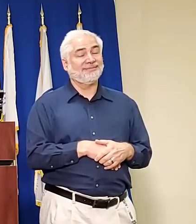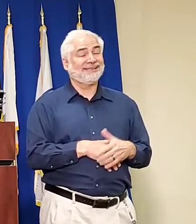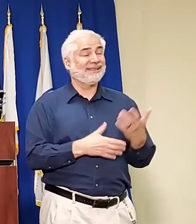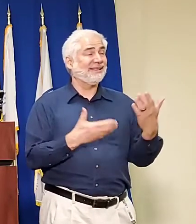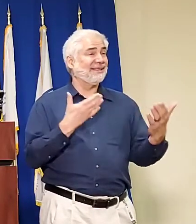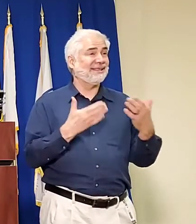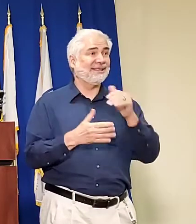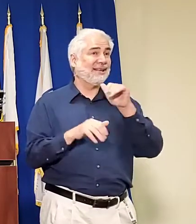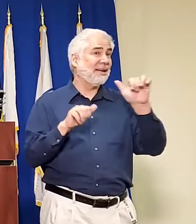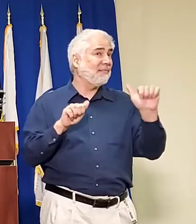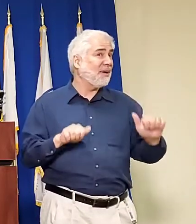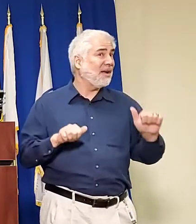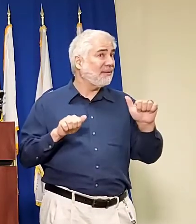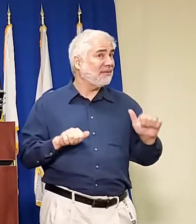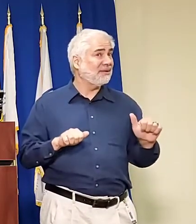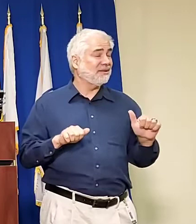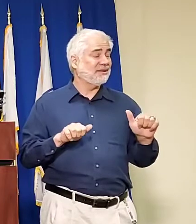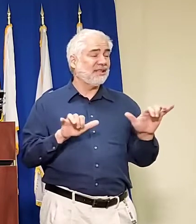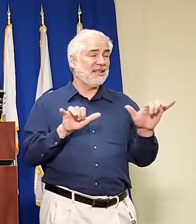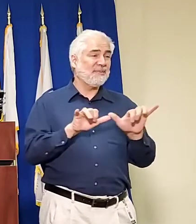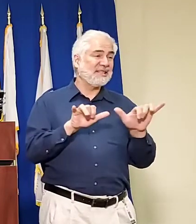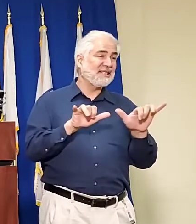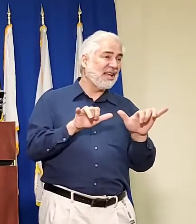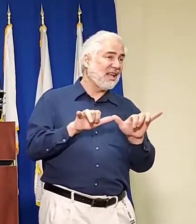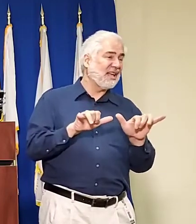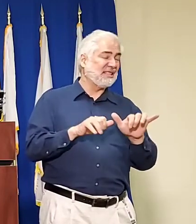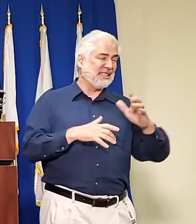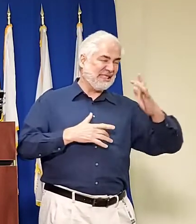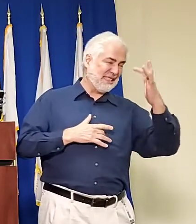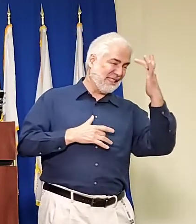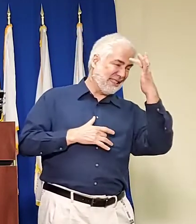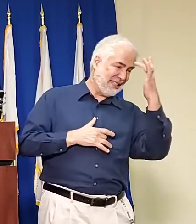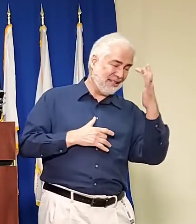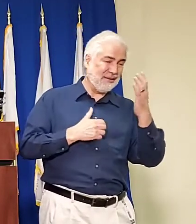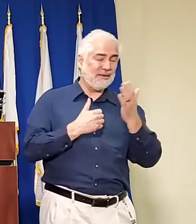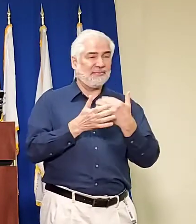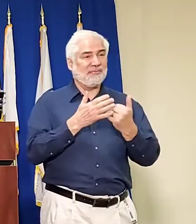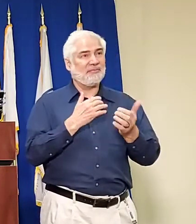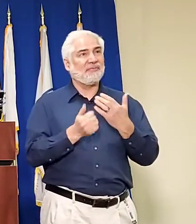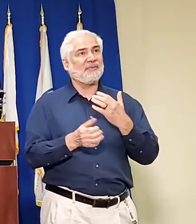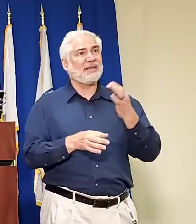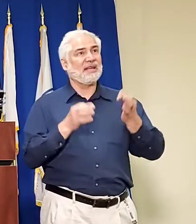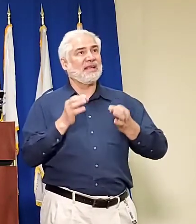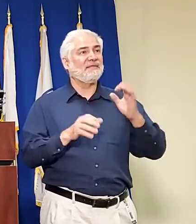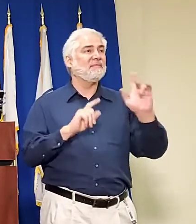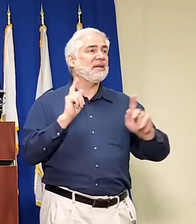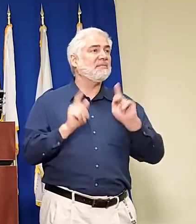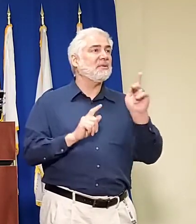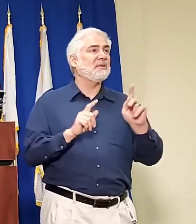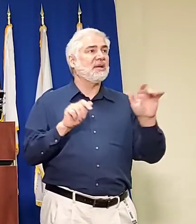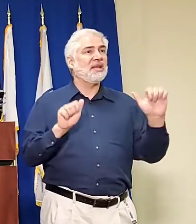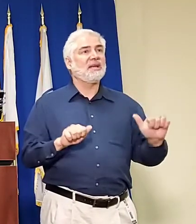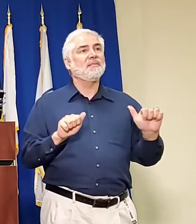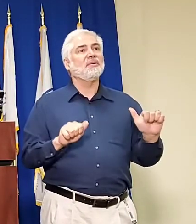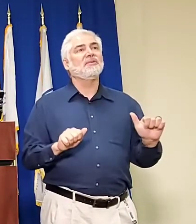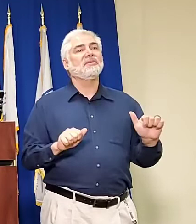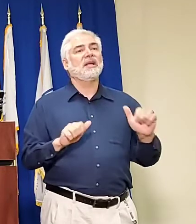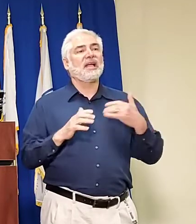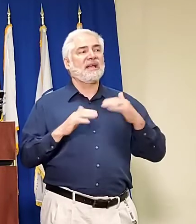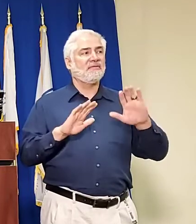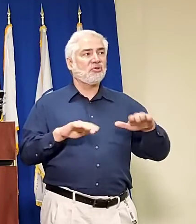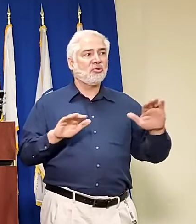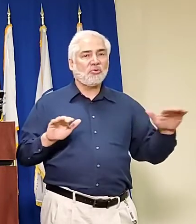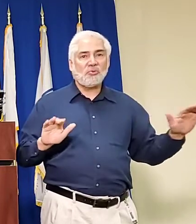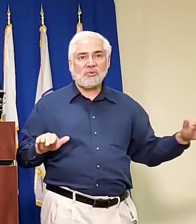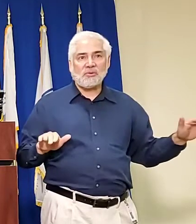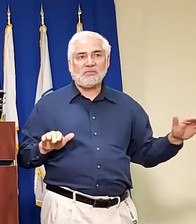feasible depending on the size of the house, you know, how sick the person is, and so on. If people have the ability to have the children